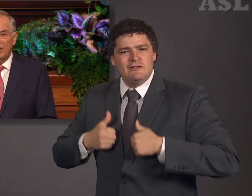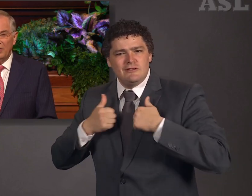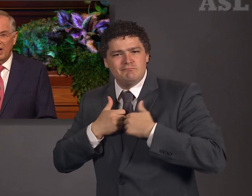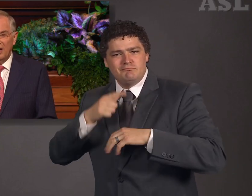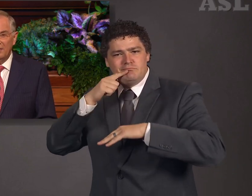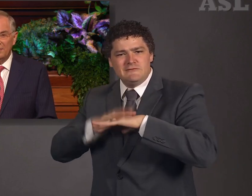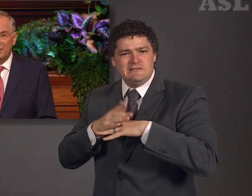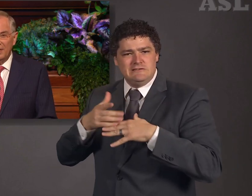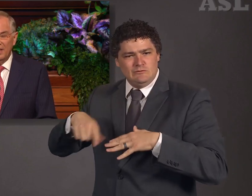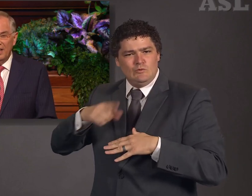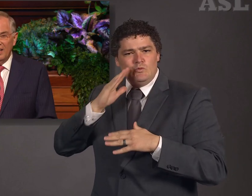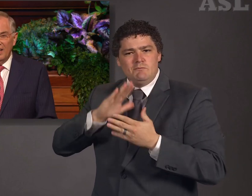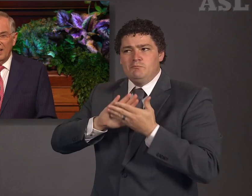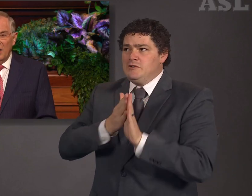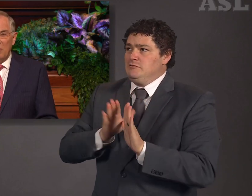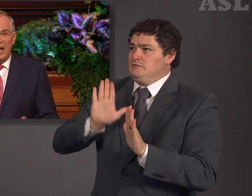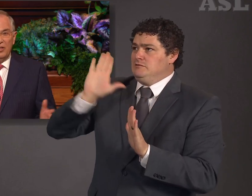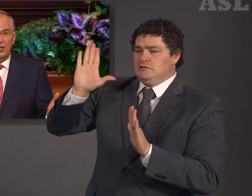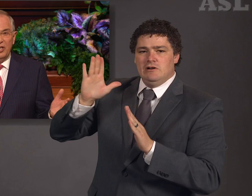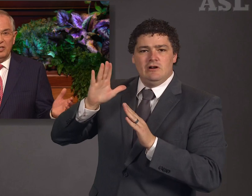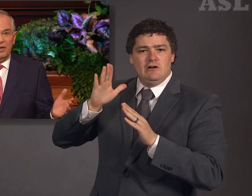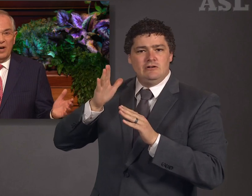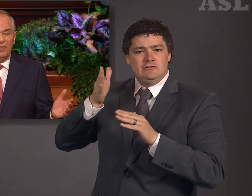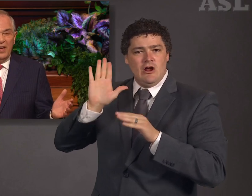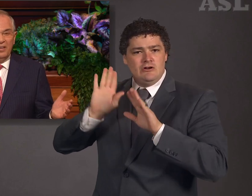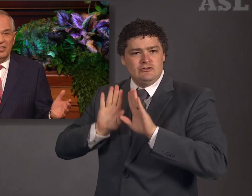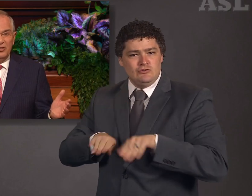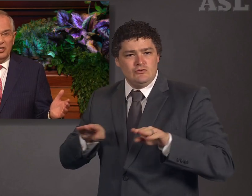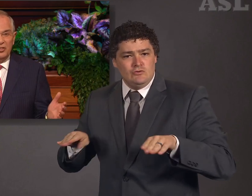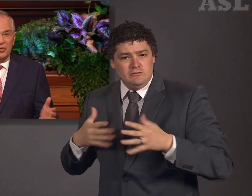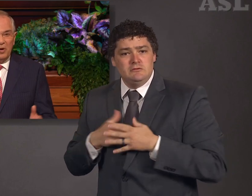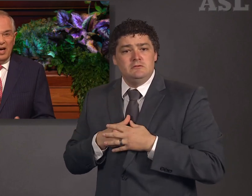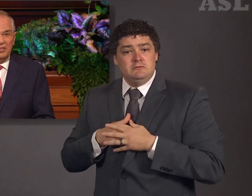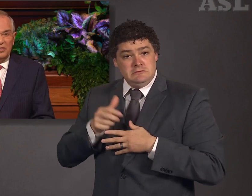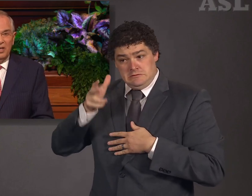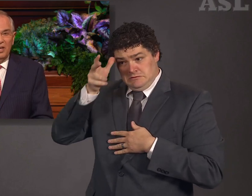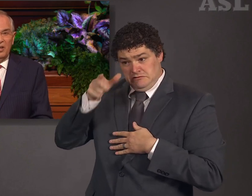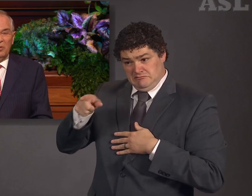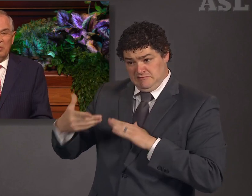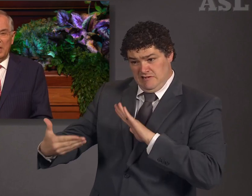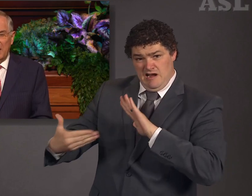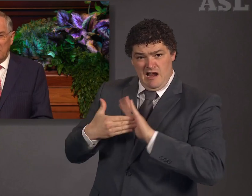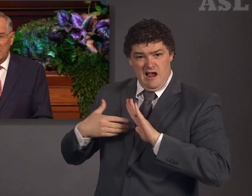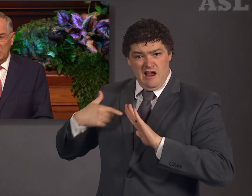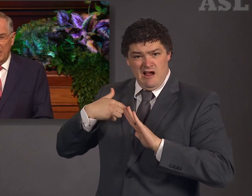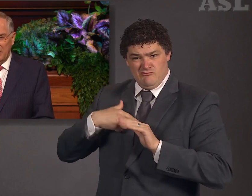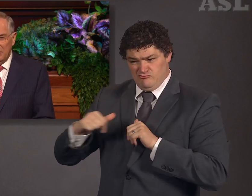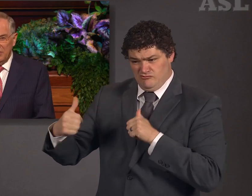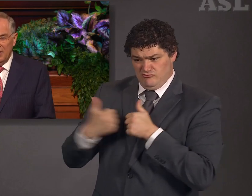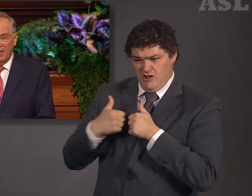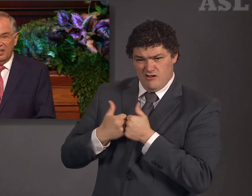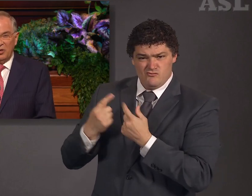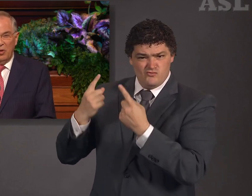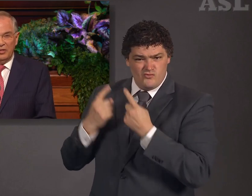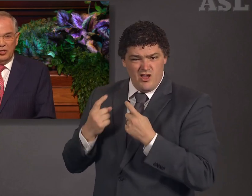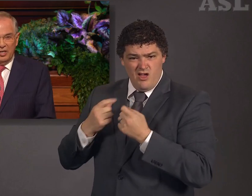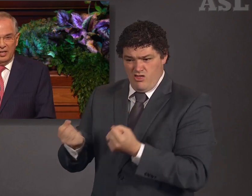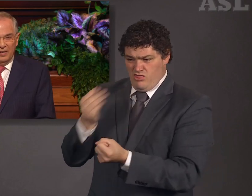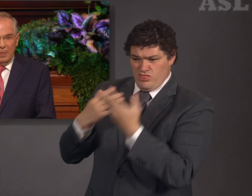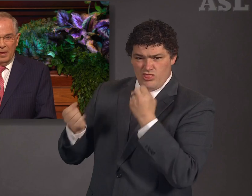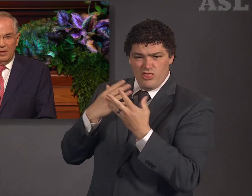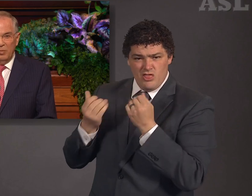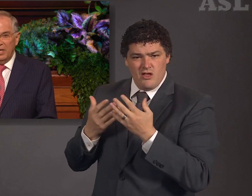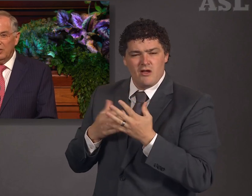children of God. By the shield of our faith in Jesus Christ, we become peacemakers,